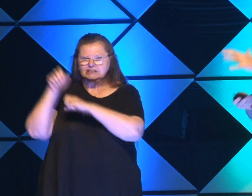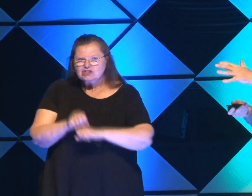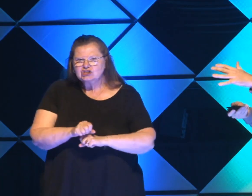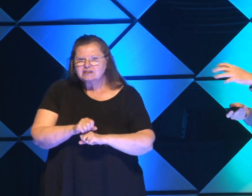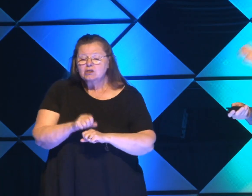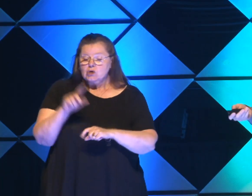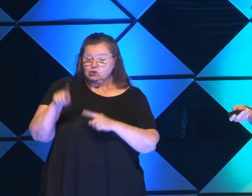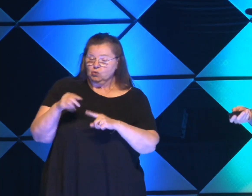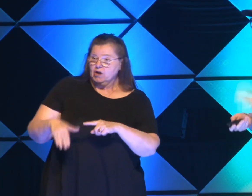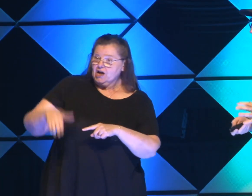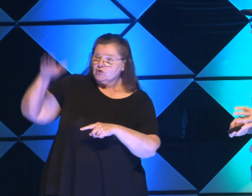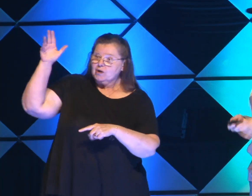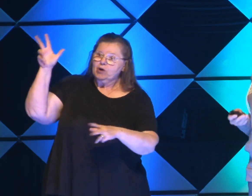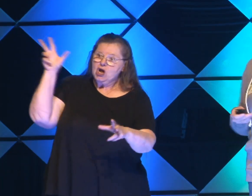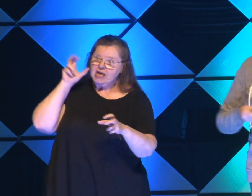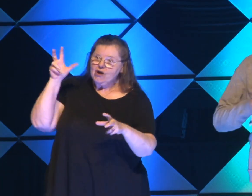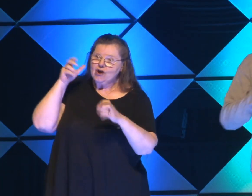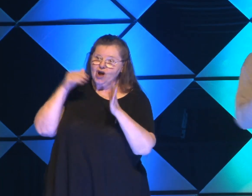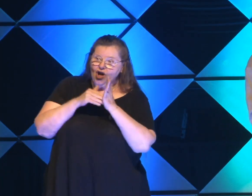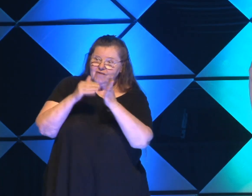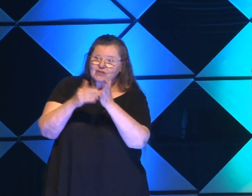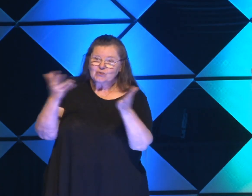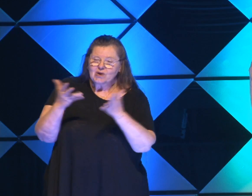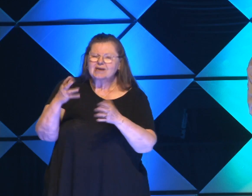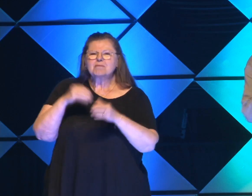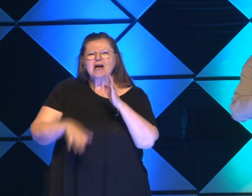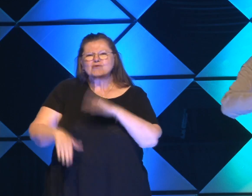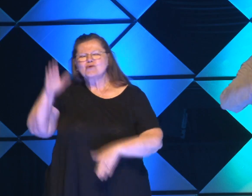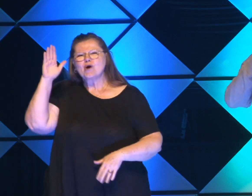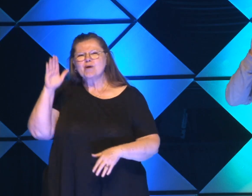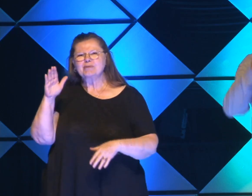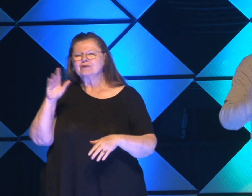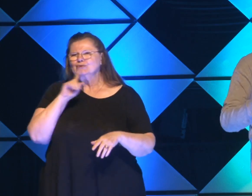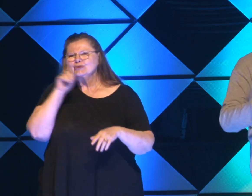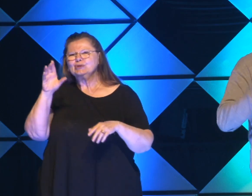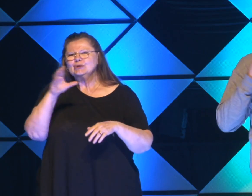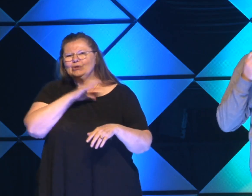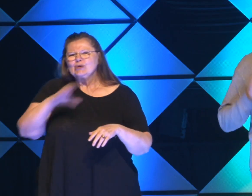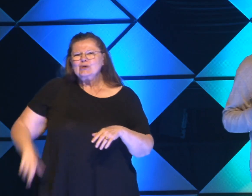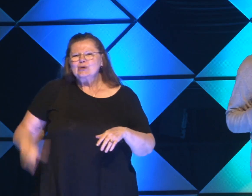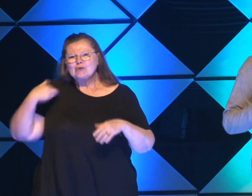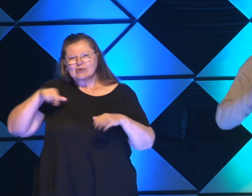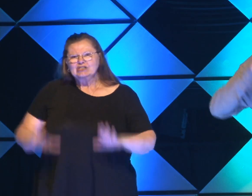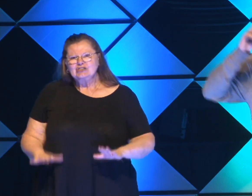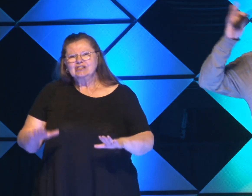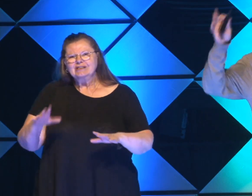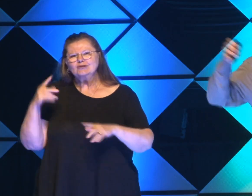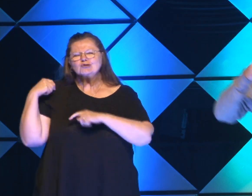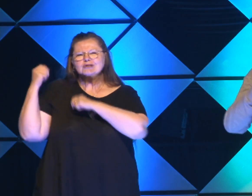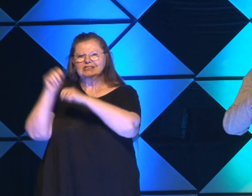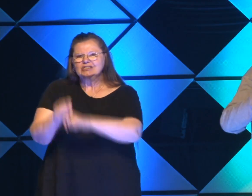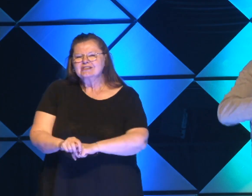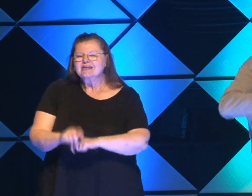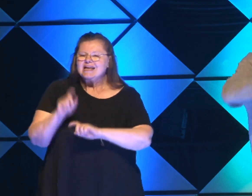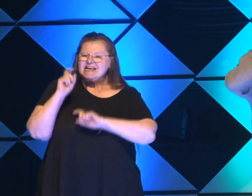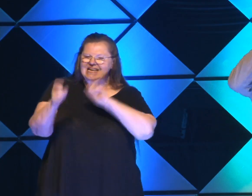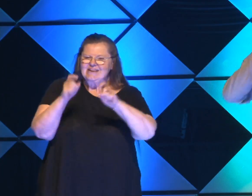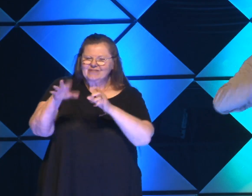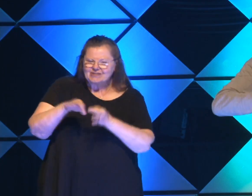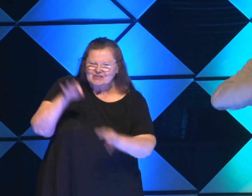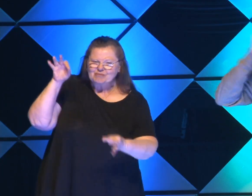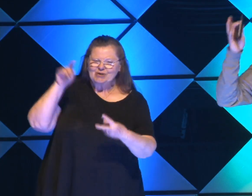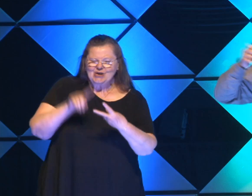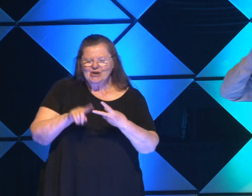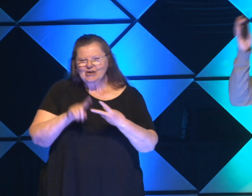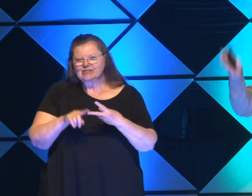that I grew up hearing a lot of, because I grew up in a Christian tradition that really valued like gifts of the Spirit and